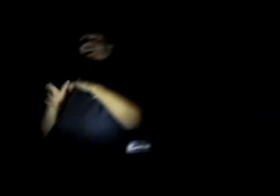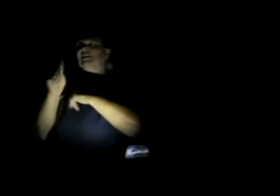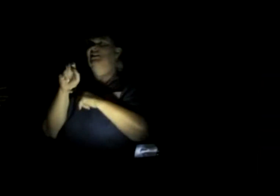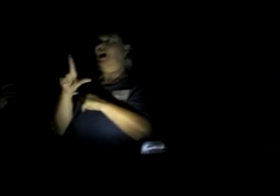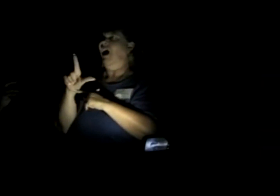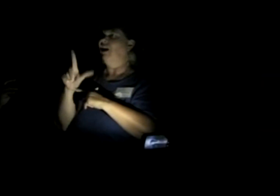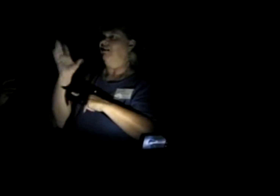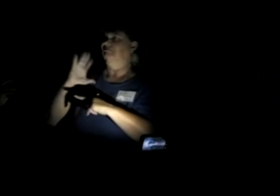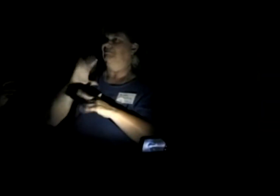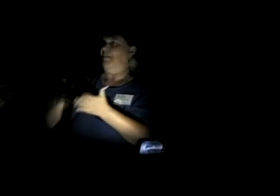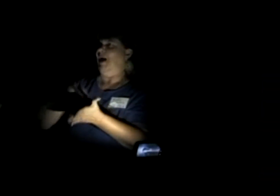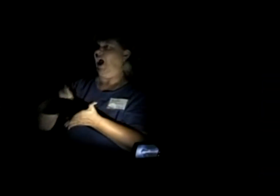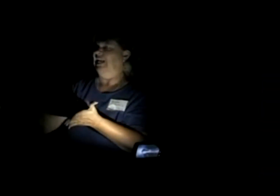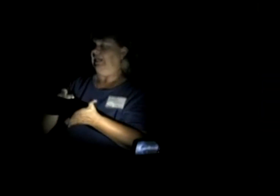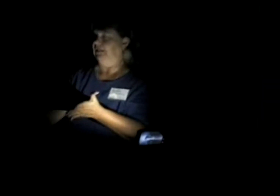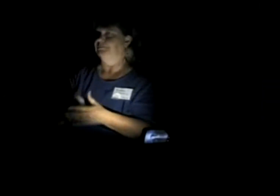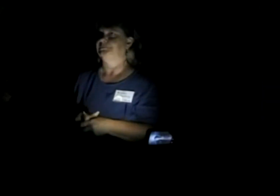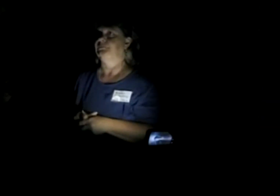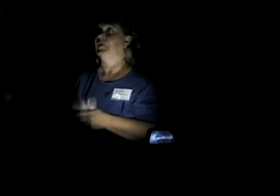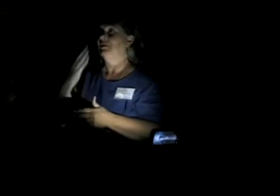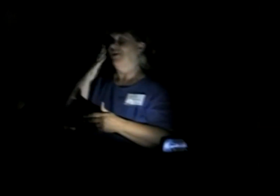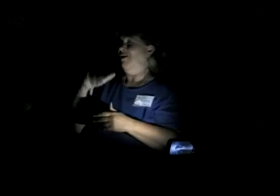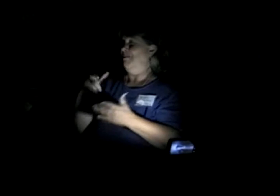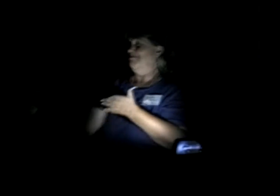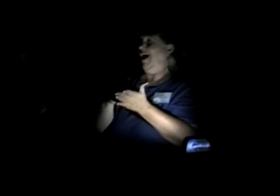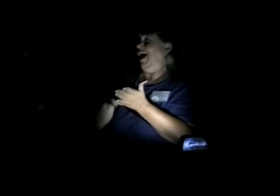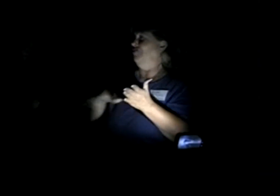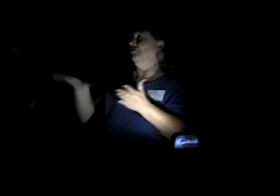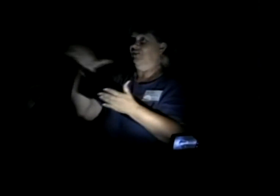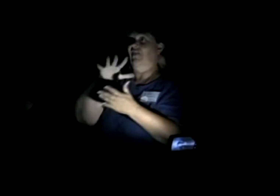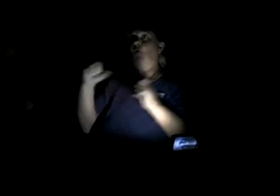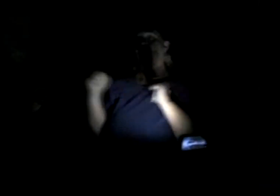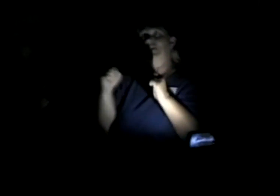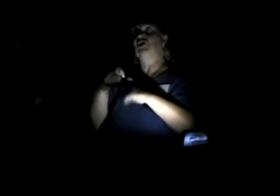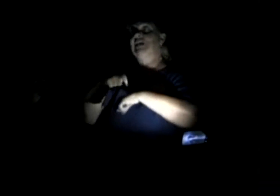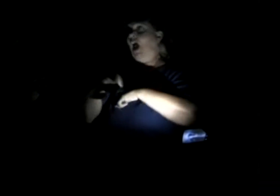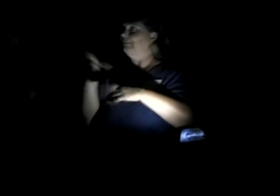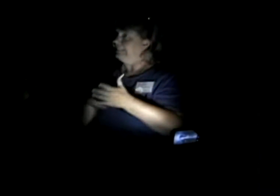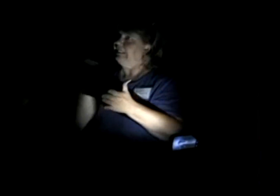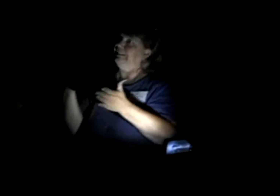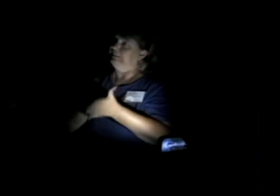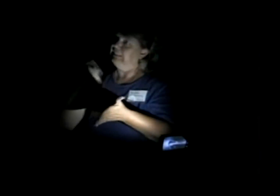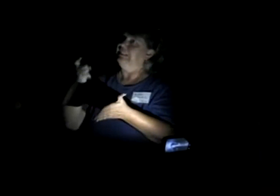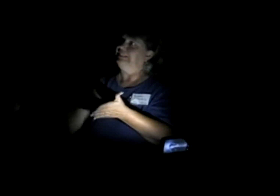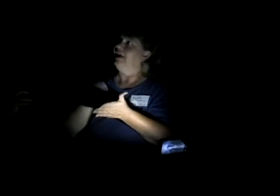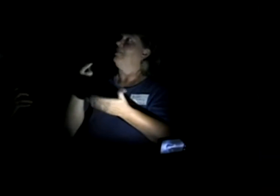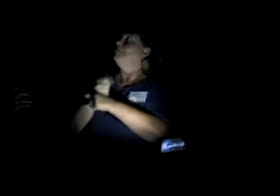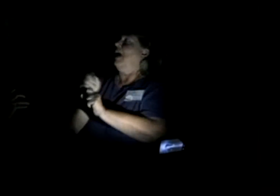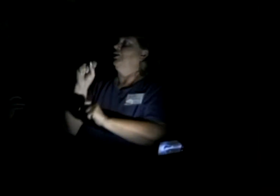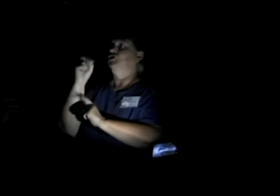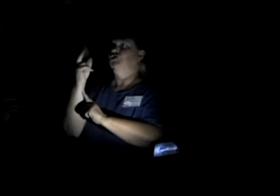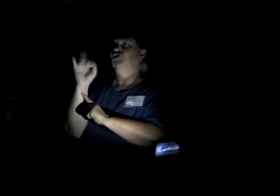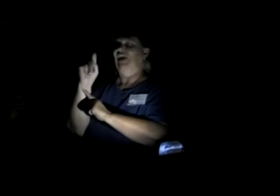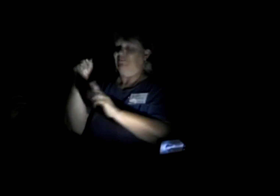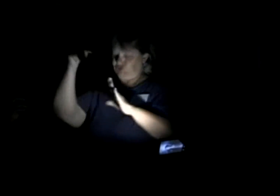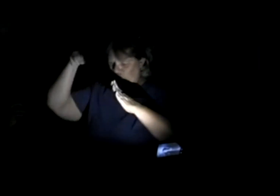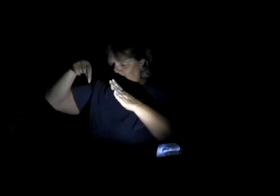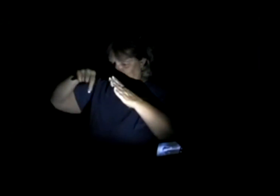you probably heard mentioned by now, the miners around here spent their winters digging. They begin by digging shafts straight down until they hit